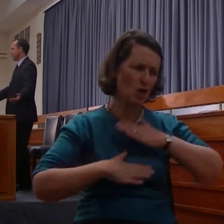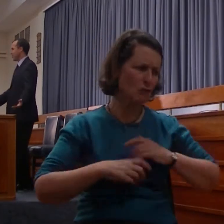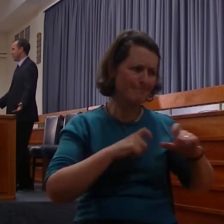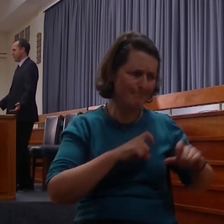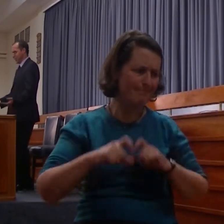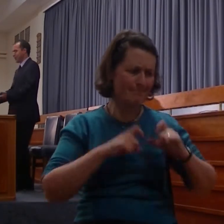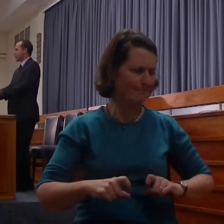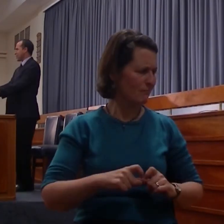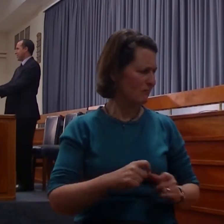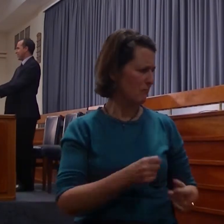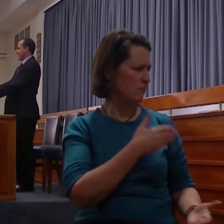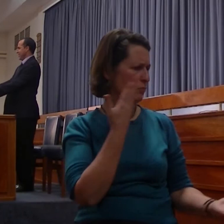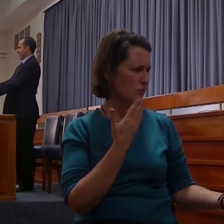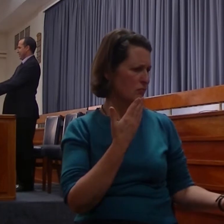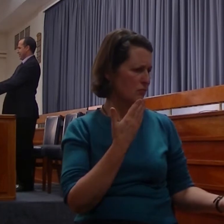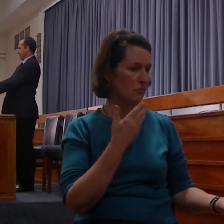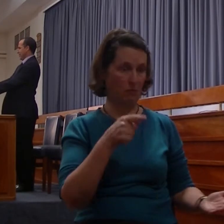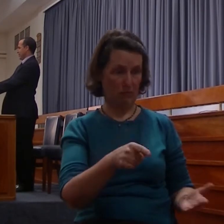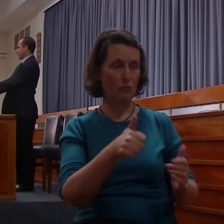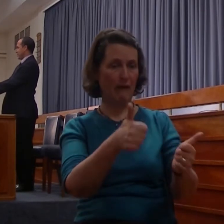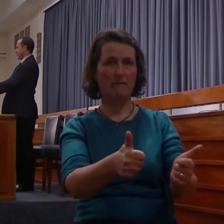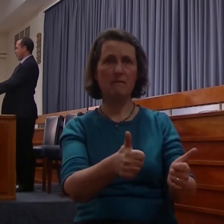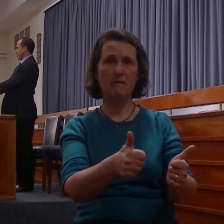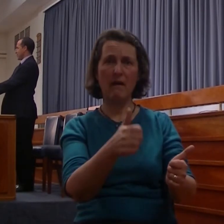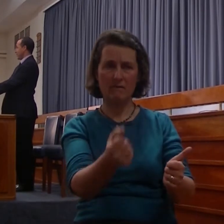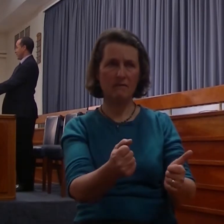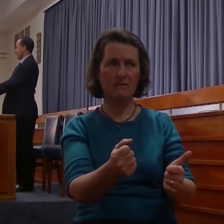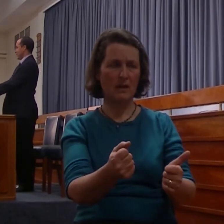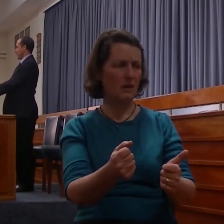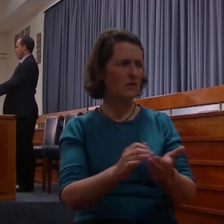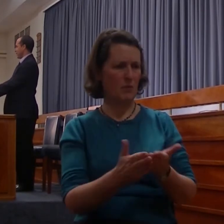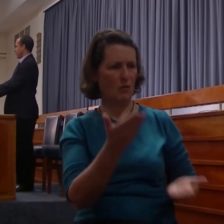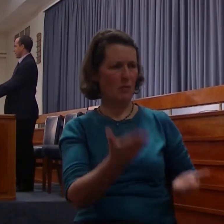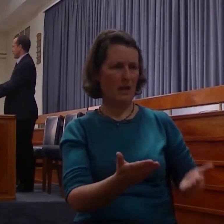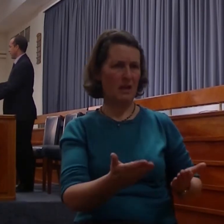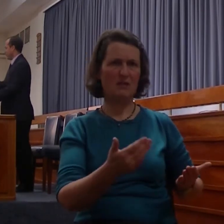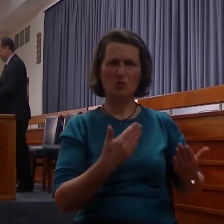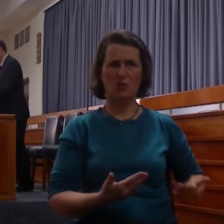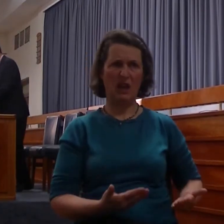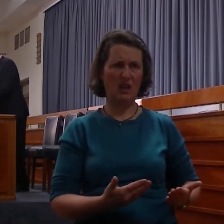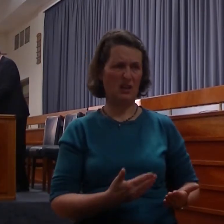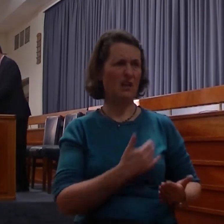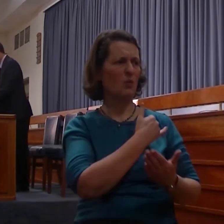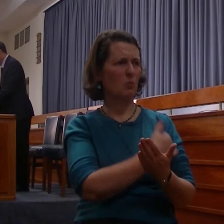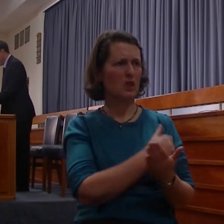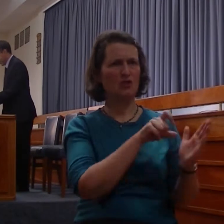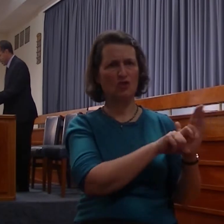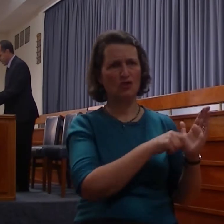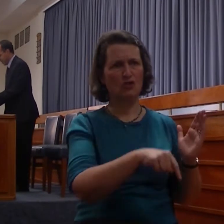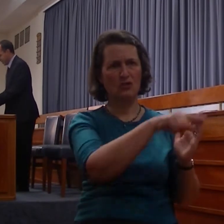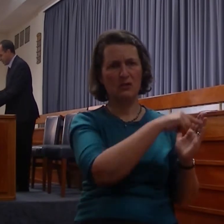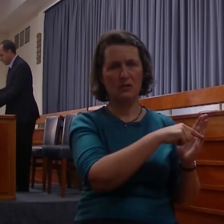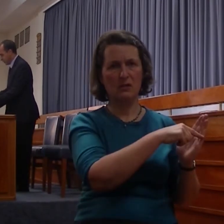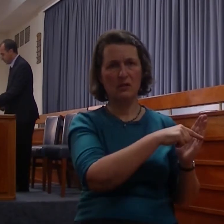be an orderly church, to be a disciplined church, to be a persevering church. Many churches nowadays cannot stand